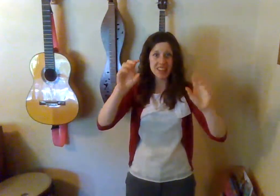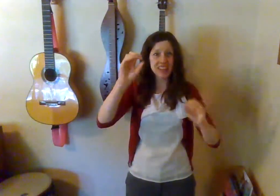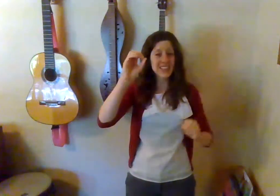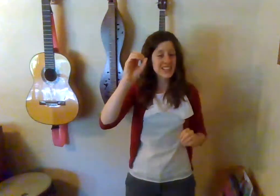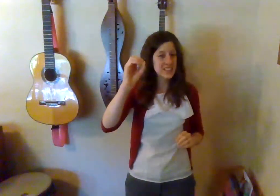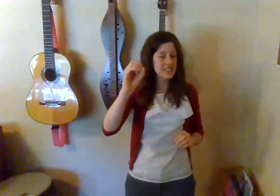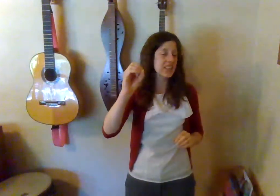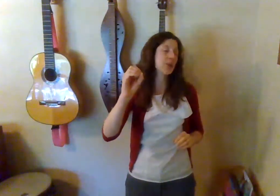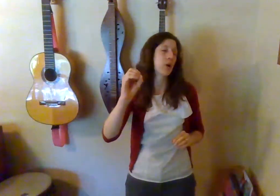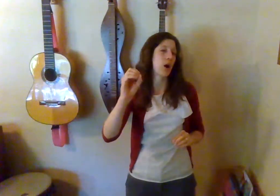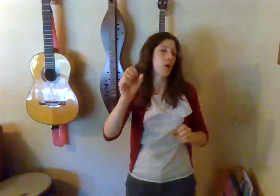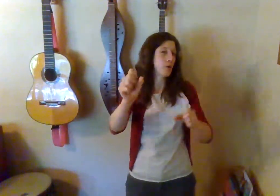zero.